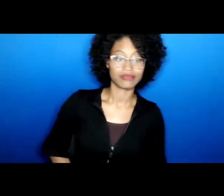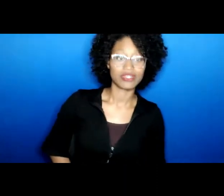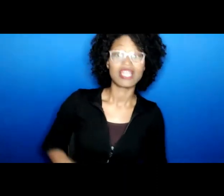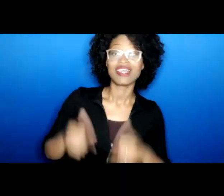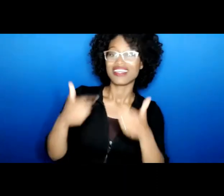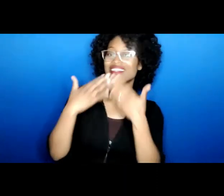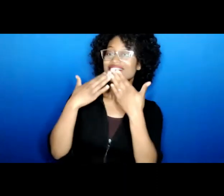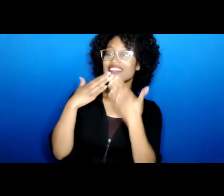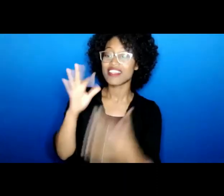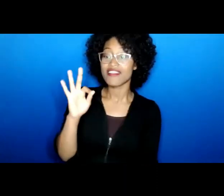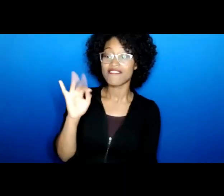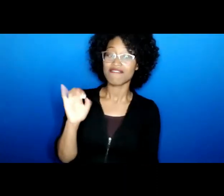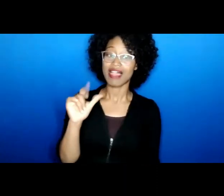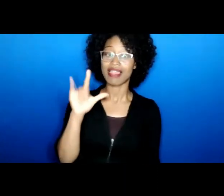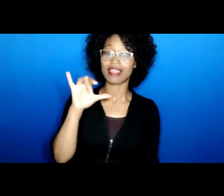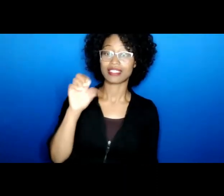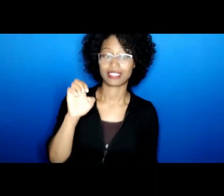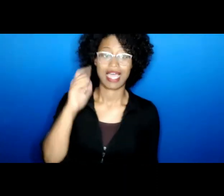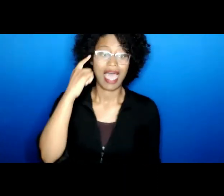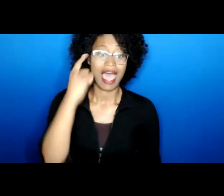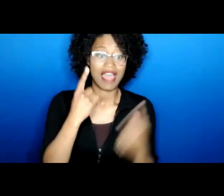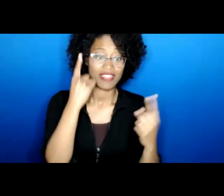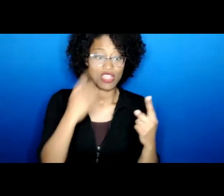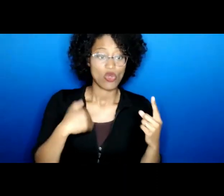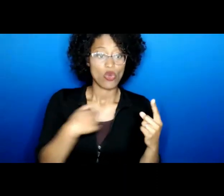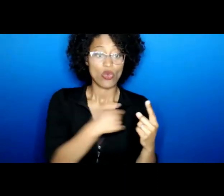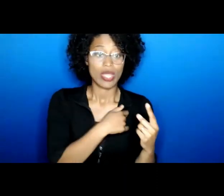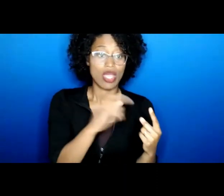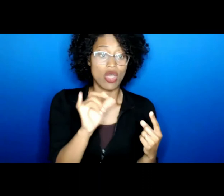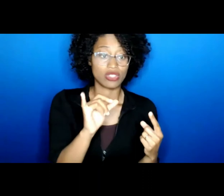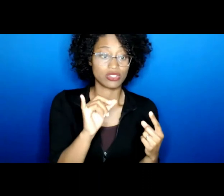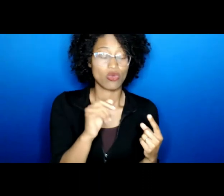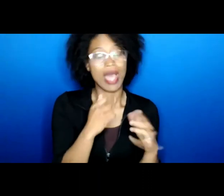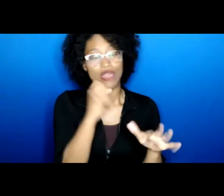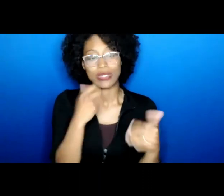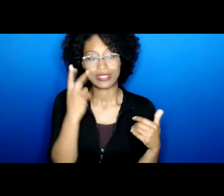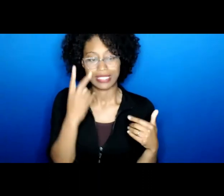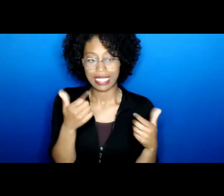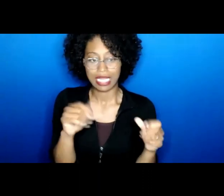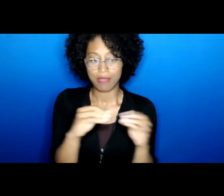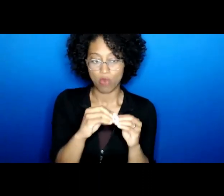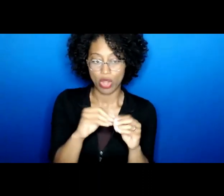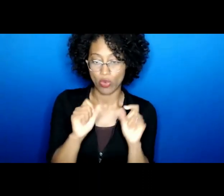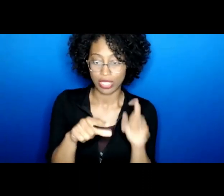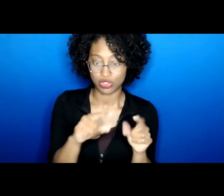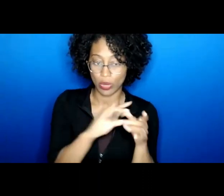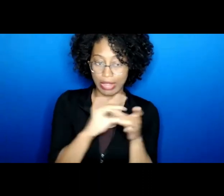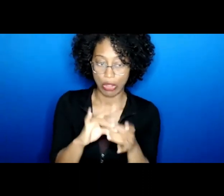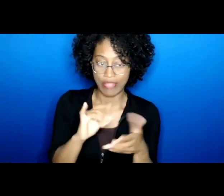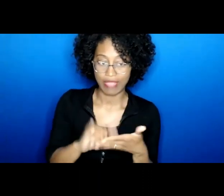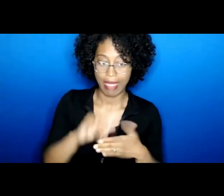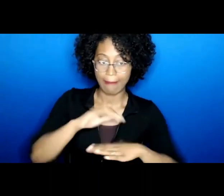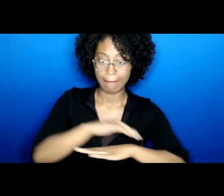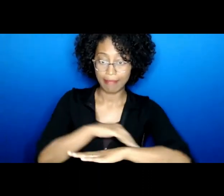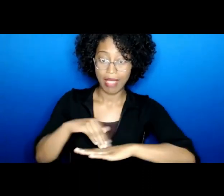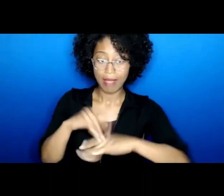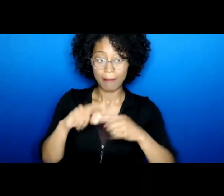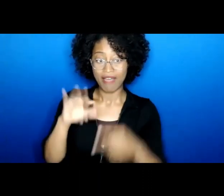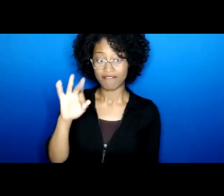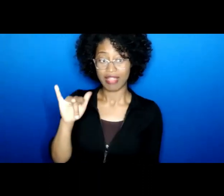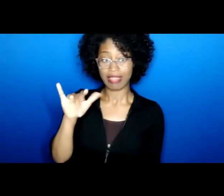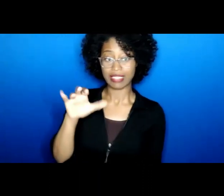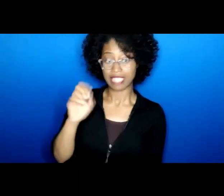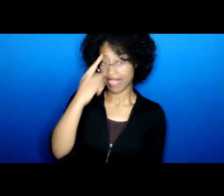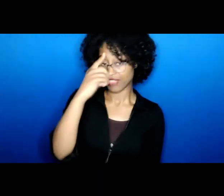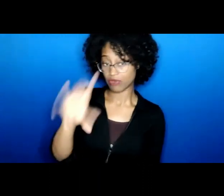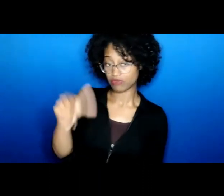Thank you, Felice. So I think we have come to, I don't see any other questions regarding the platform. So Felice, I think we might be able